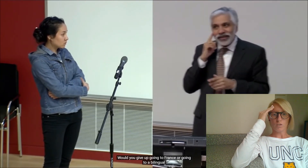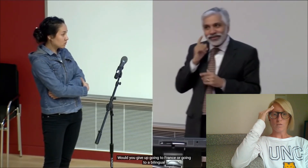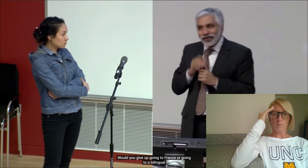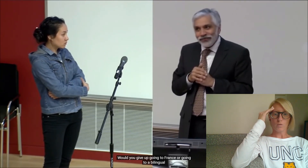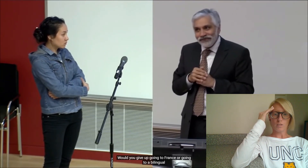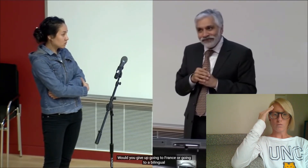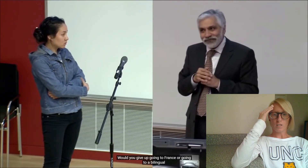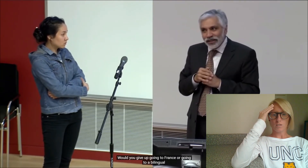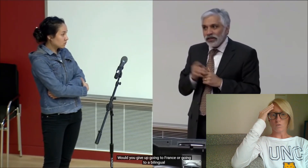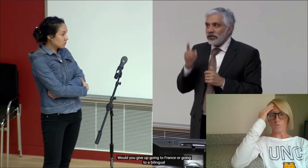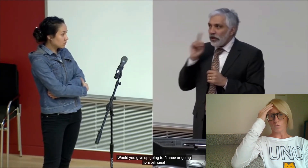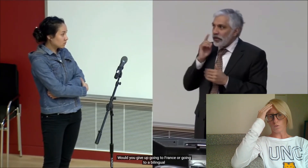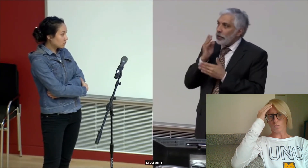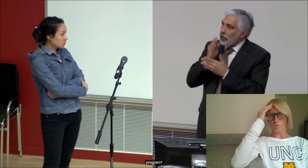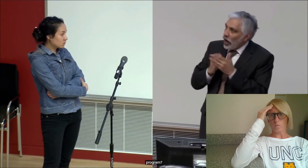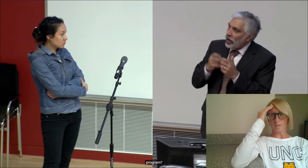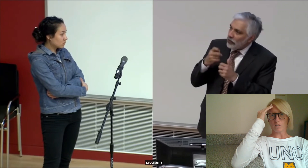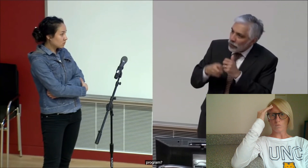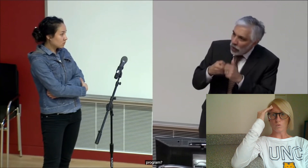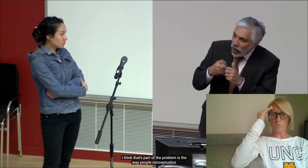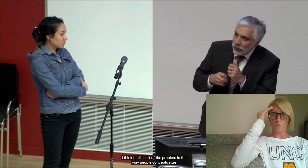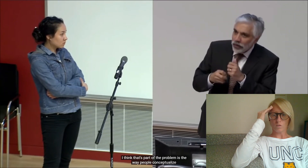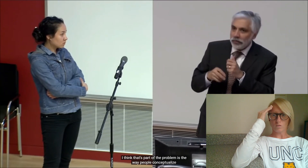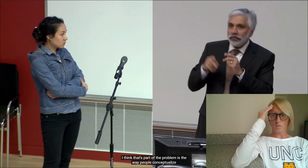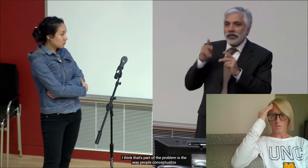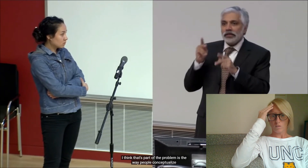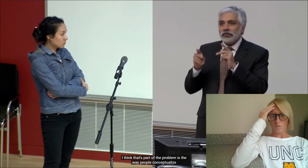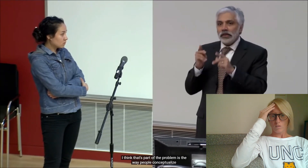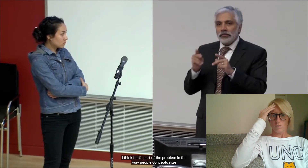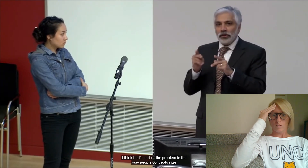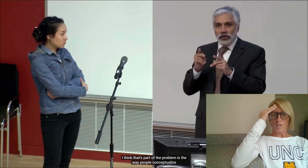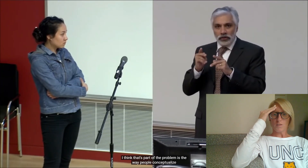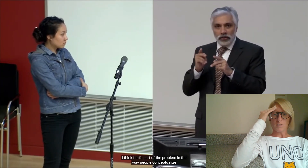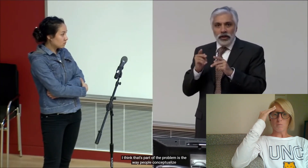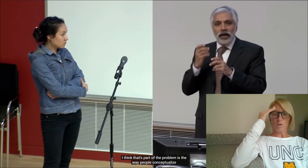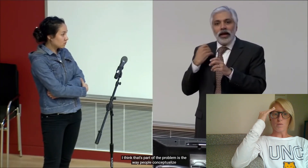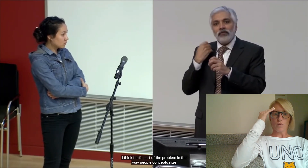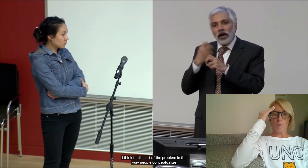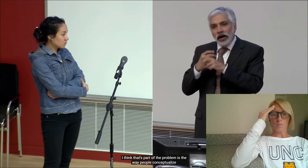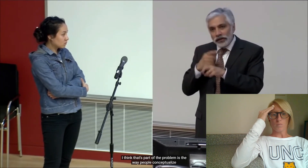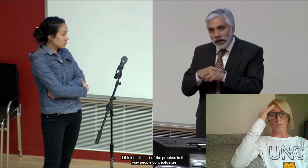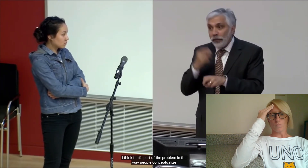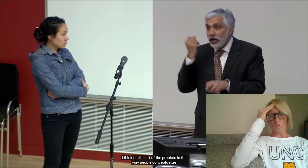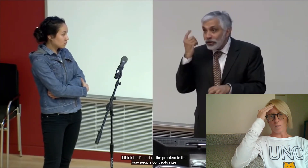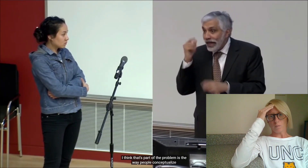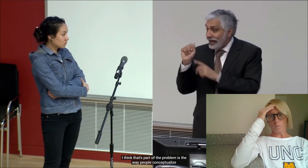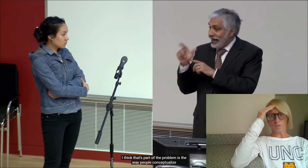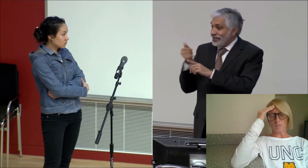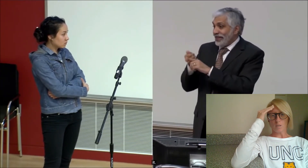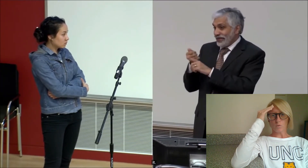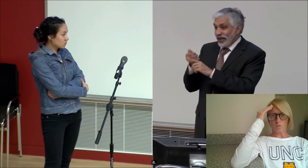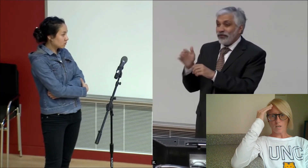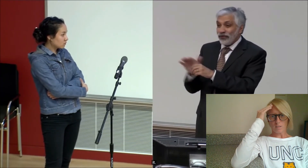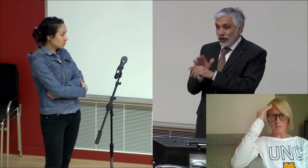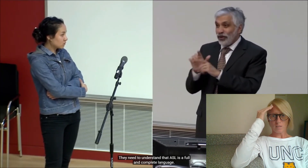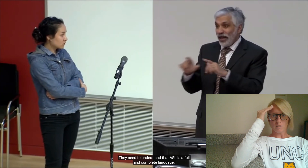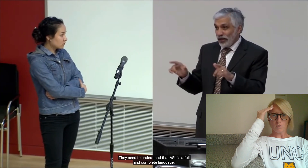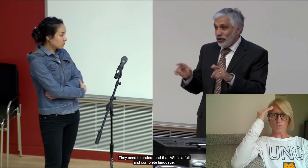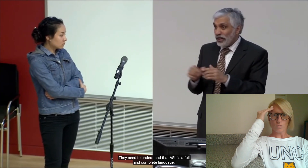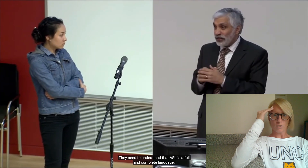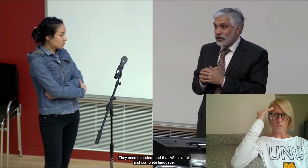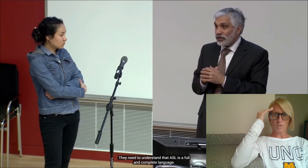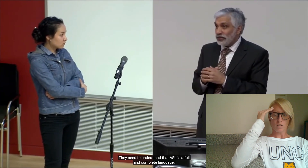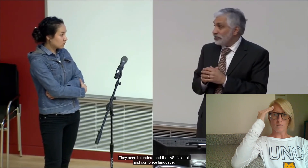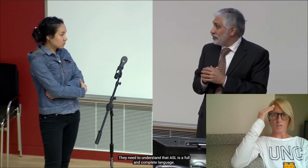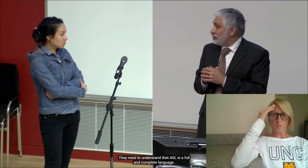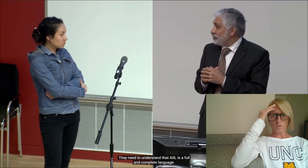to a would you give up bilingual on going to program? France, or would you go to a bilingual I think school? that's part of the problem, I is think the that's way part of the people problem, conceptualize the way it. people conceptualize this. They